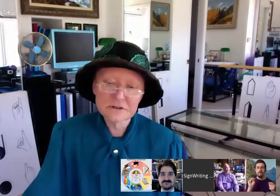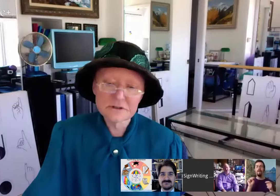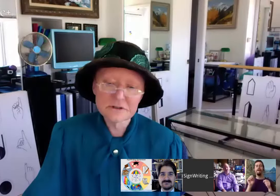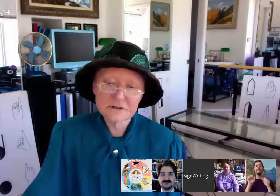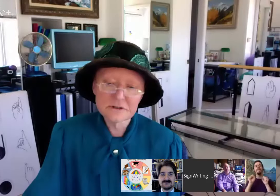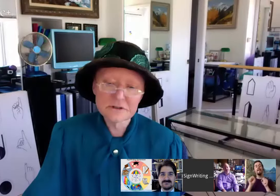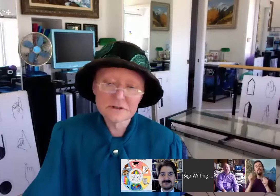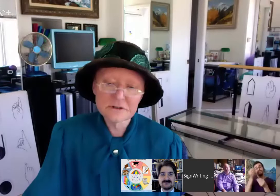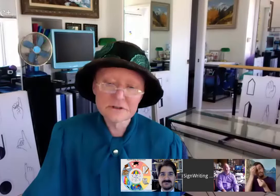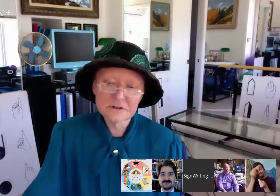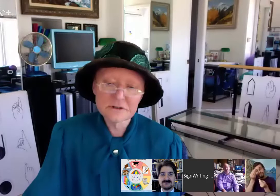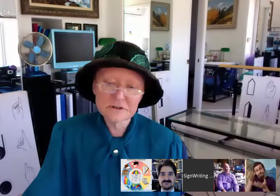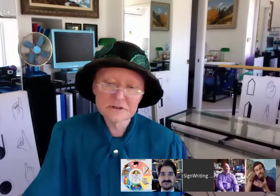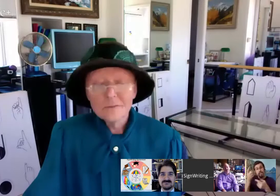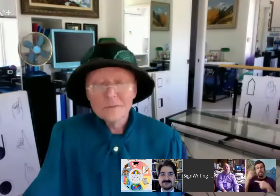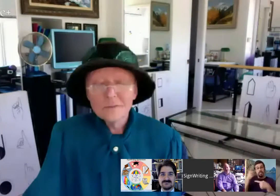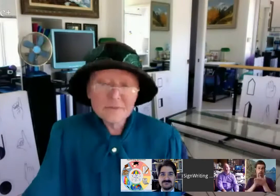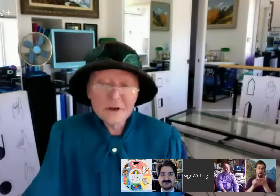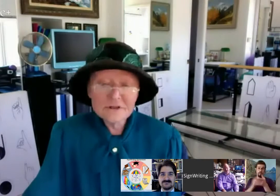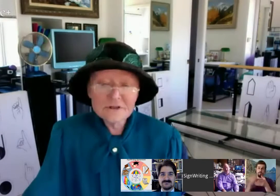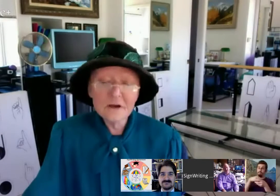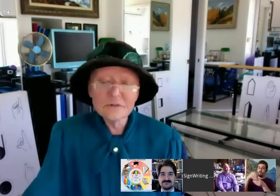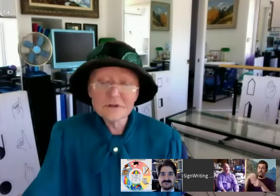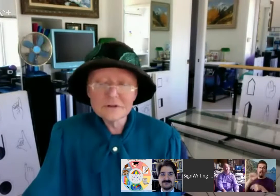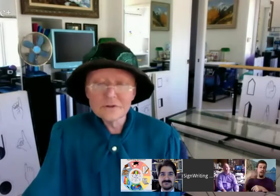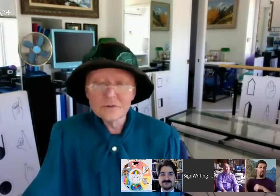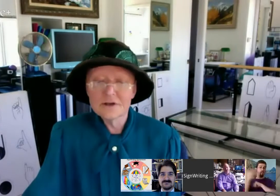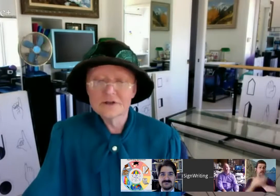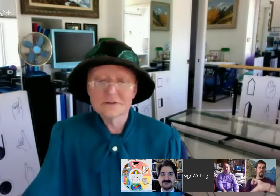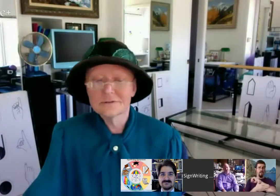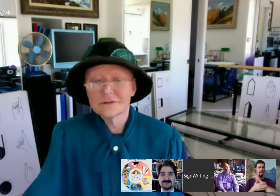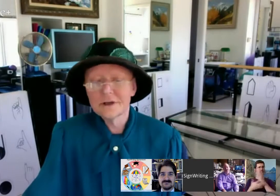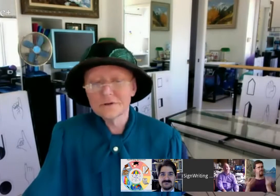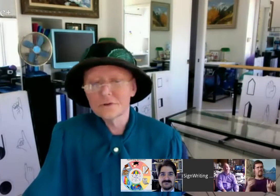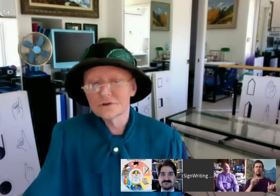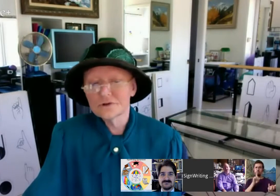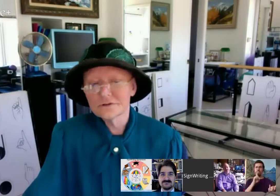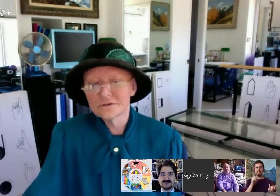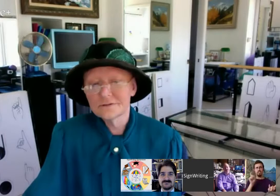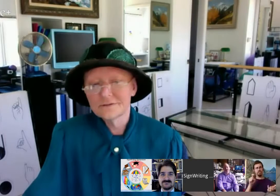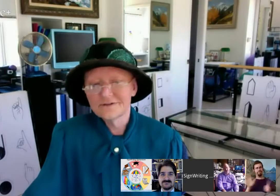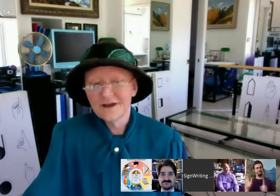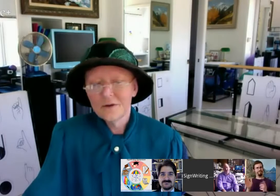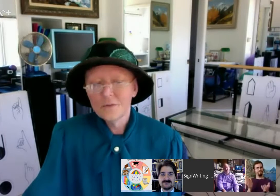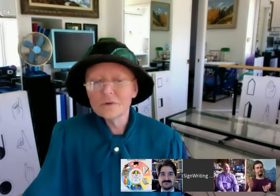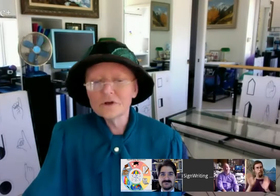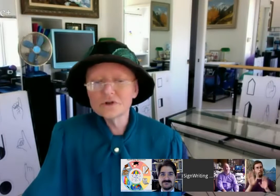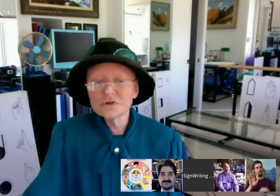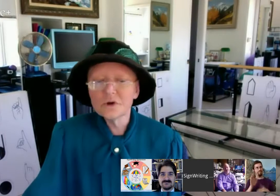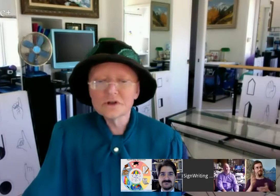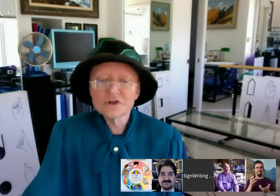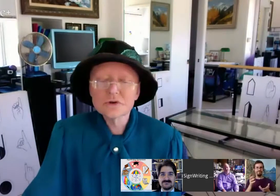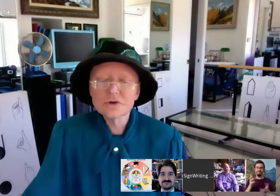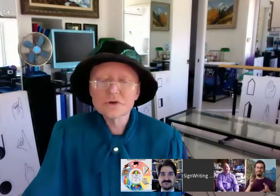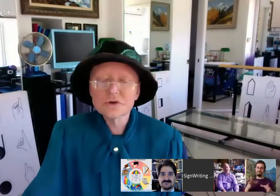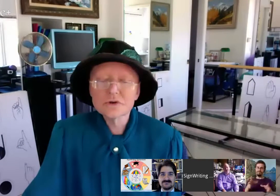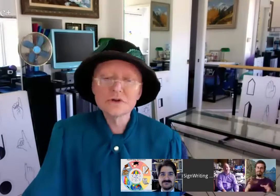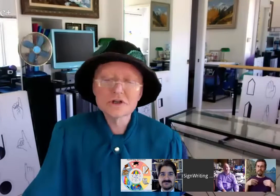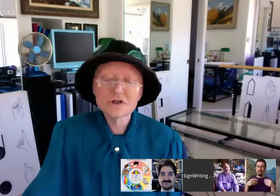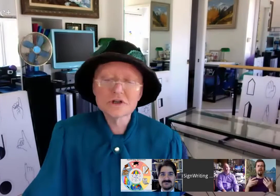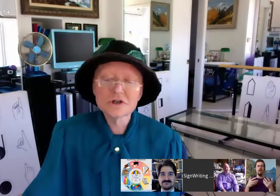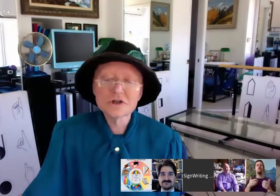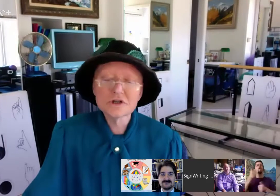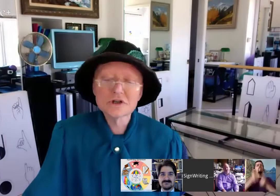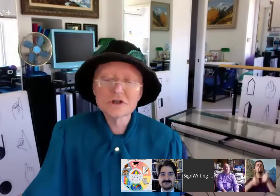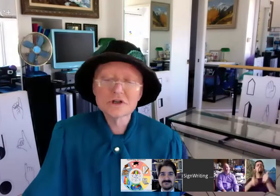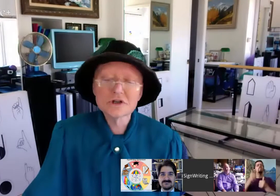writing is spreading in other countries, and maybe it's about time that the U.S. take notice. What school would